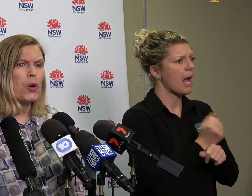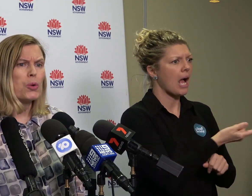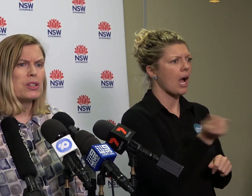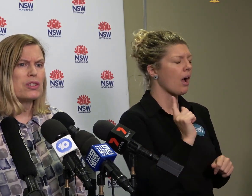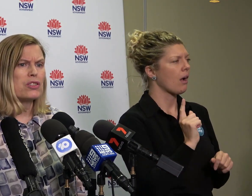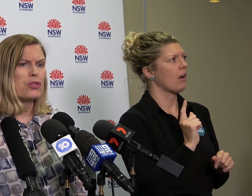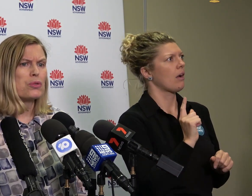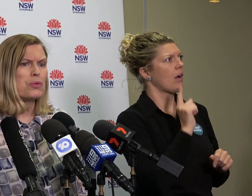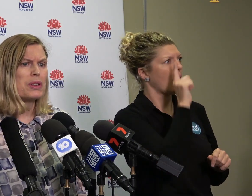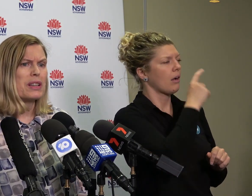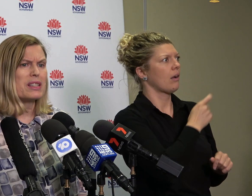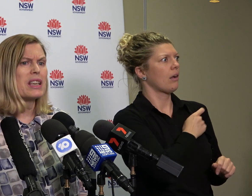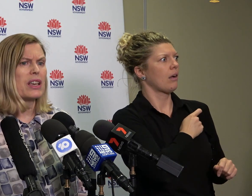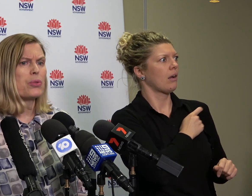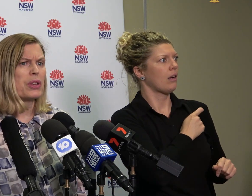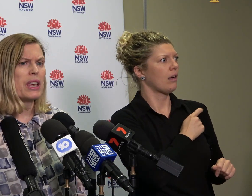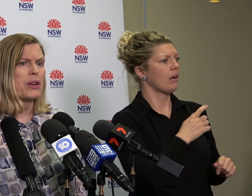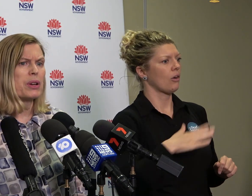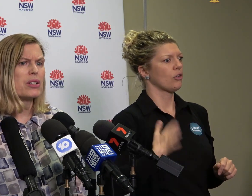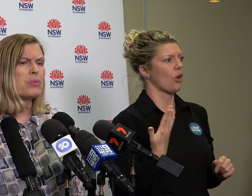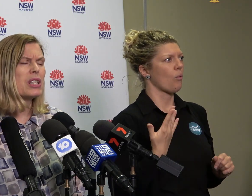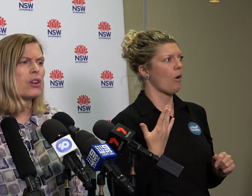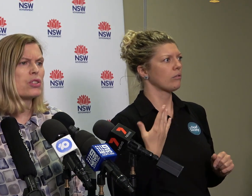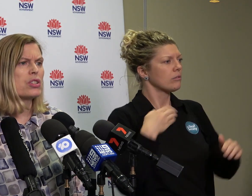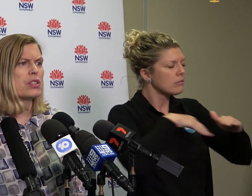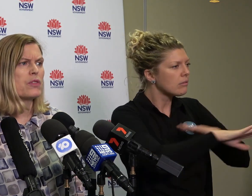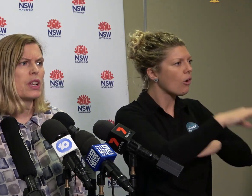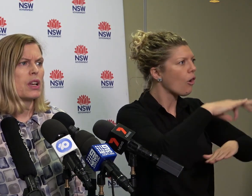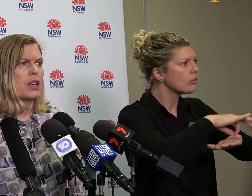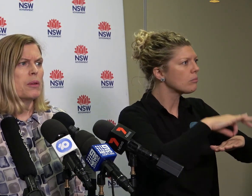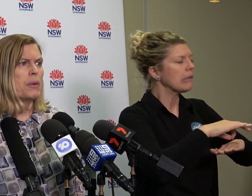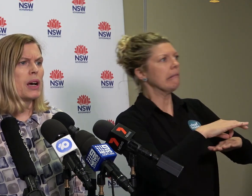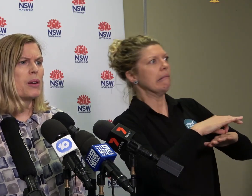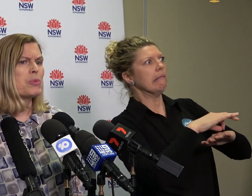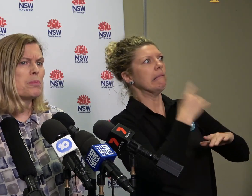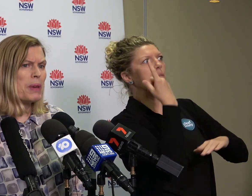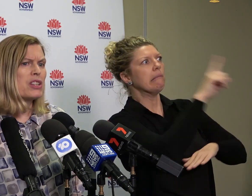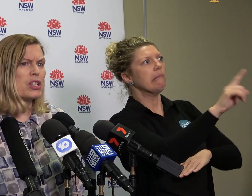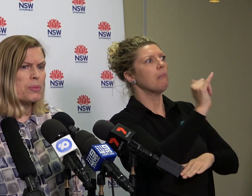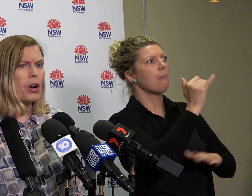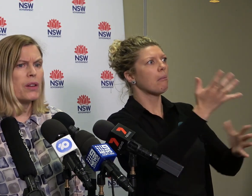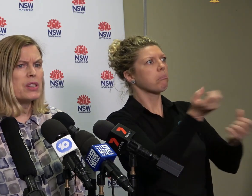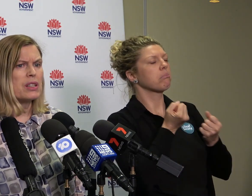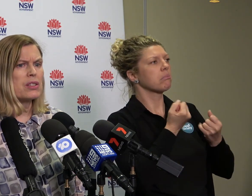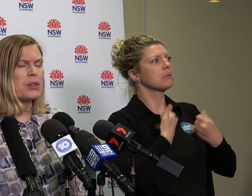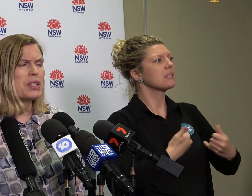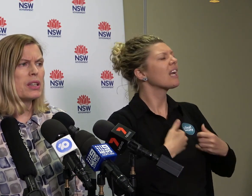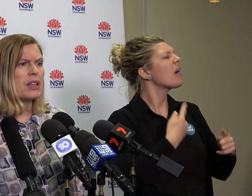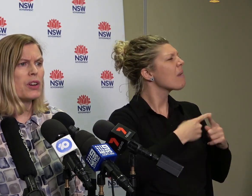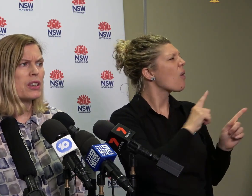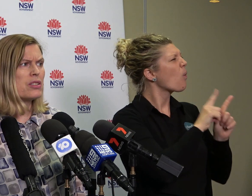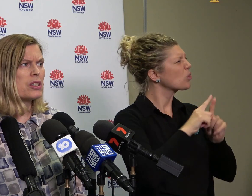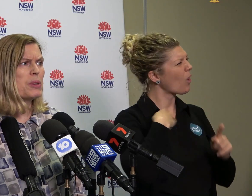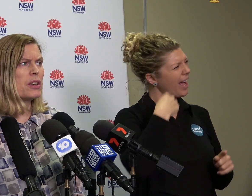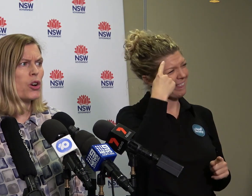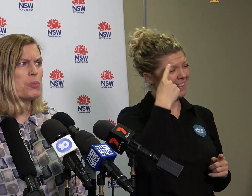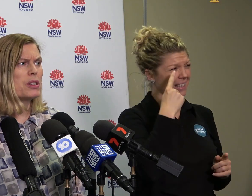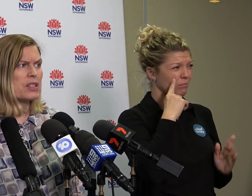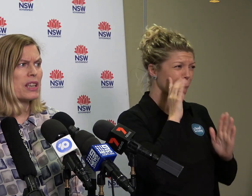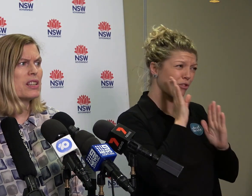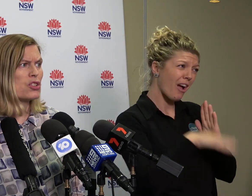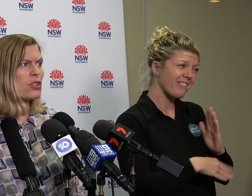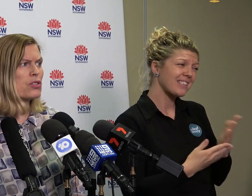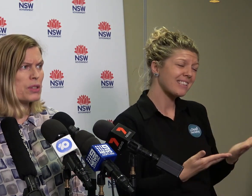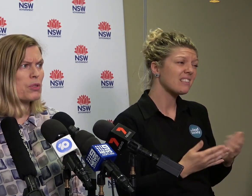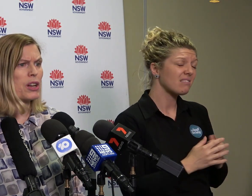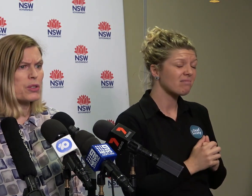come forward to seek health care, and I'm really conscious of managing the privacy. So I think if I can just be open